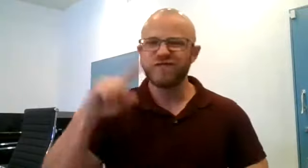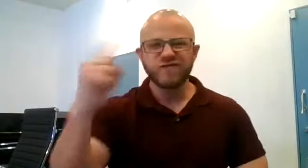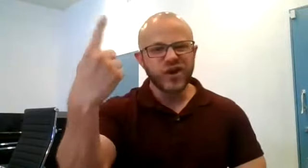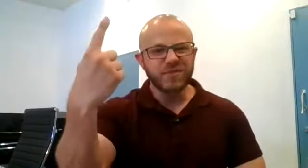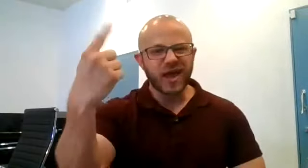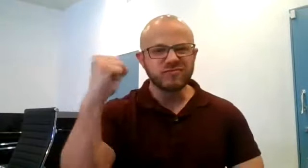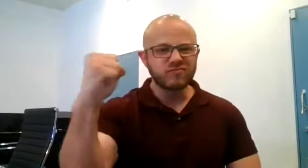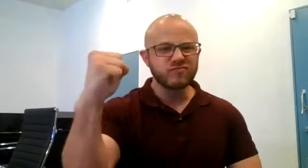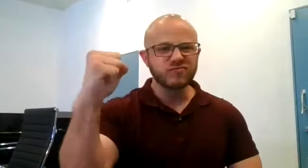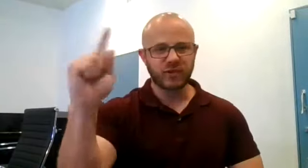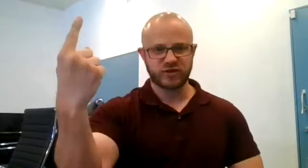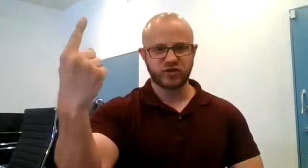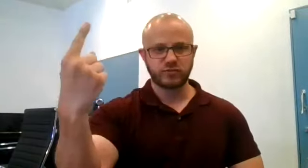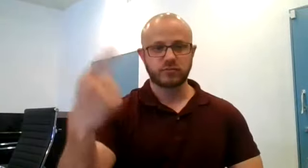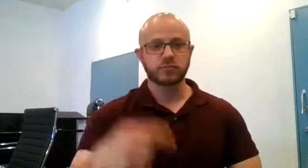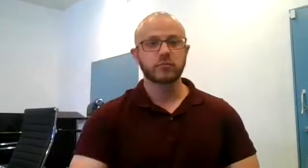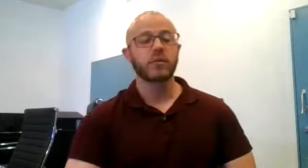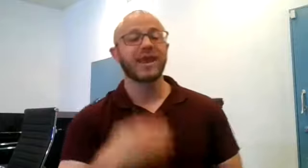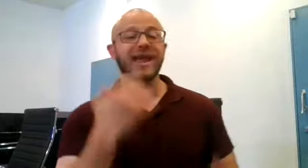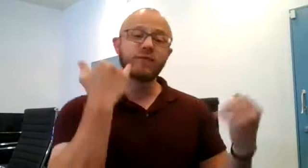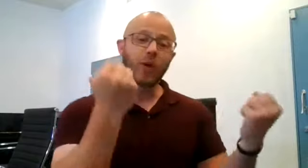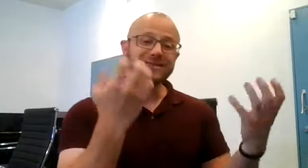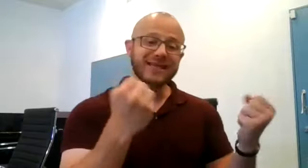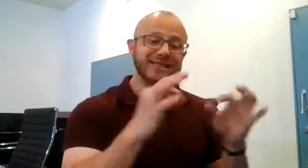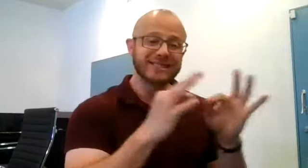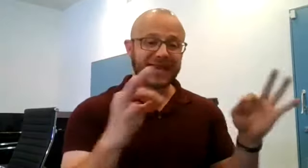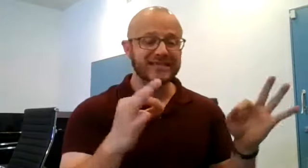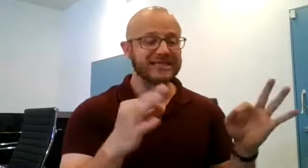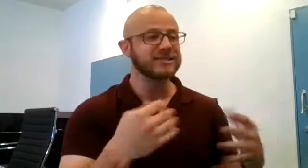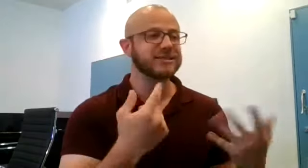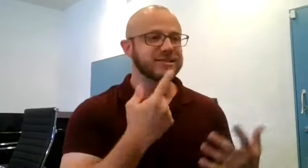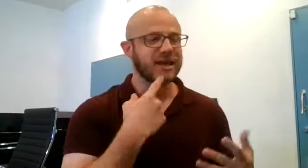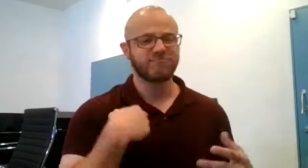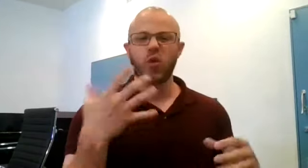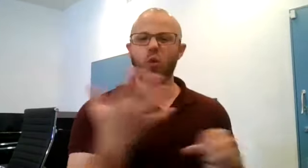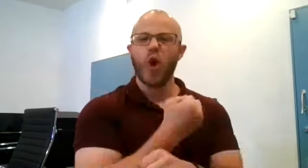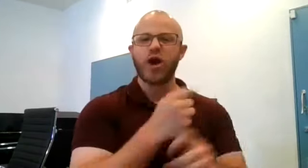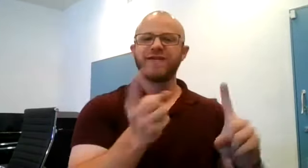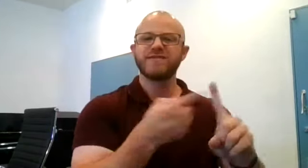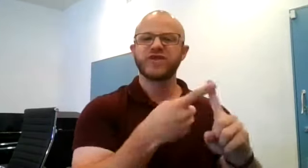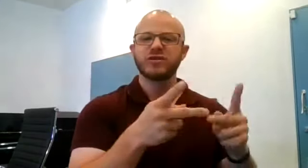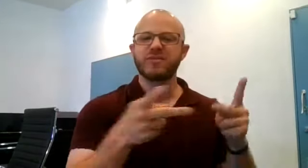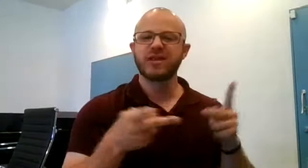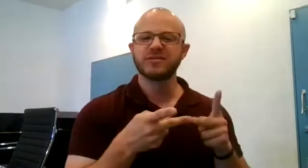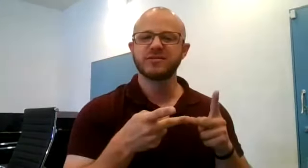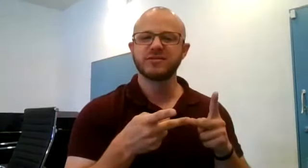arrive, oh man, I'm first. Yes, first. If you want to sign a sentence like, I won first